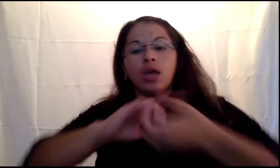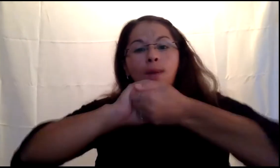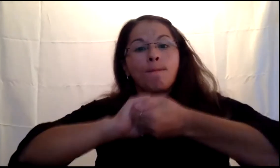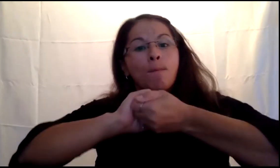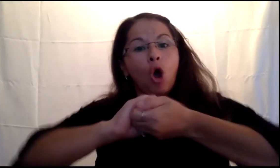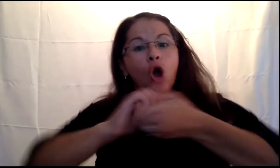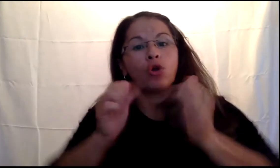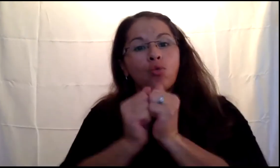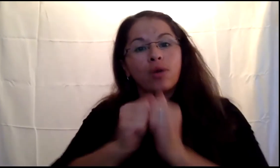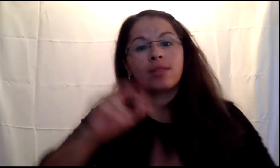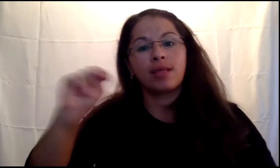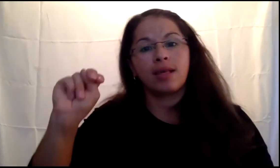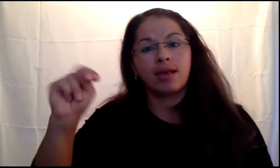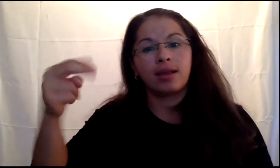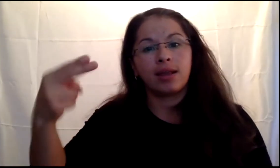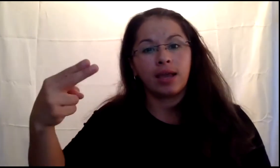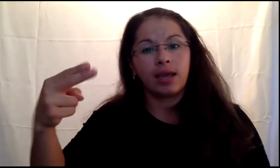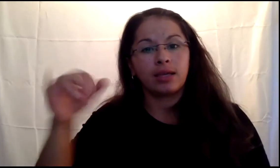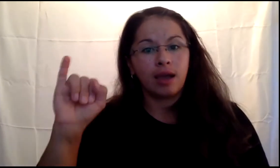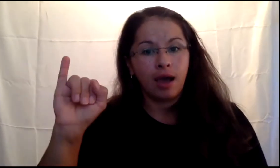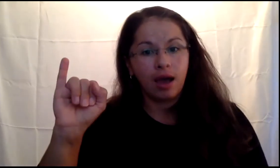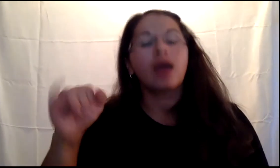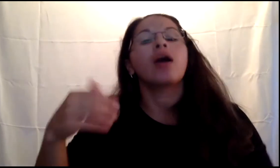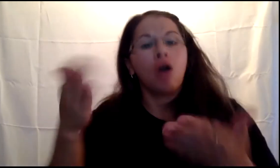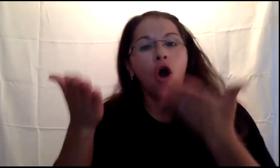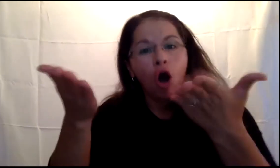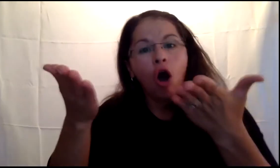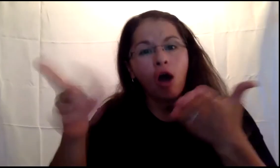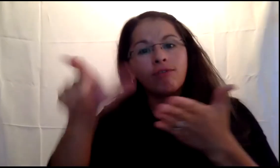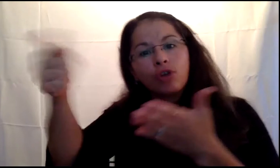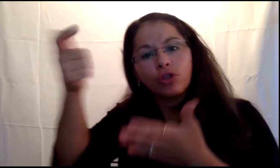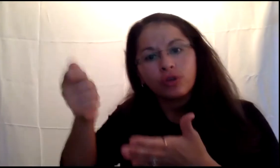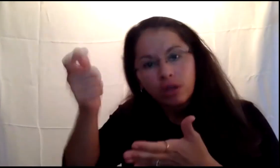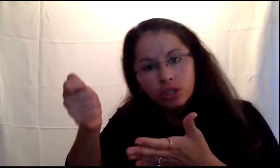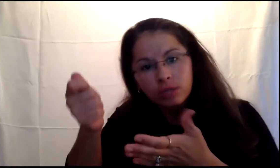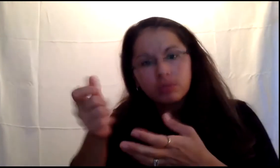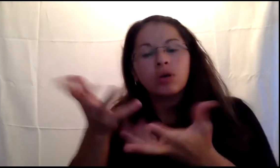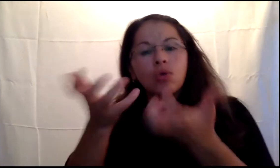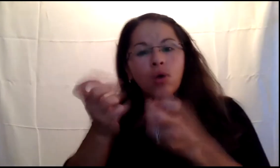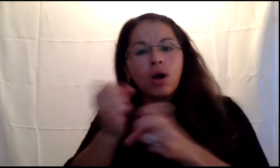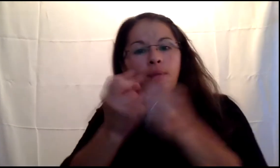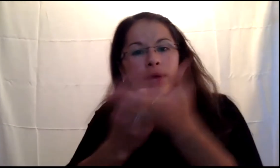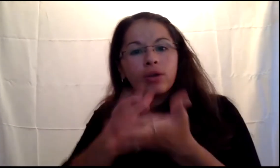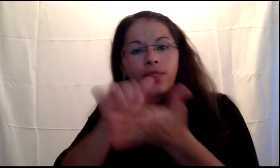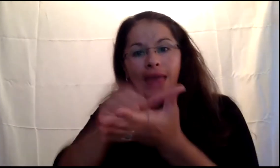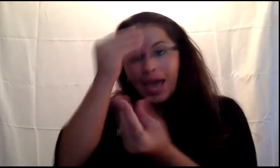do also offer scholarships. So we want to make sure that that information is getting to the students who